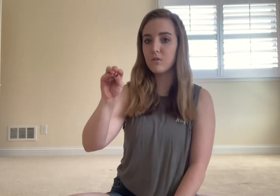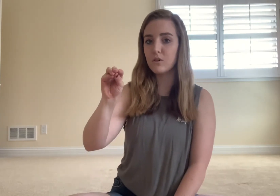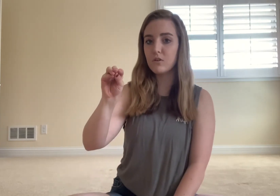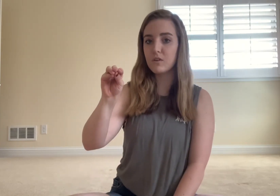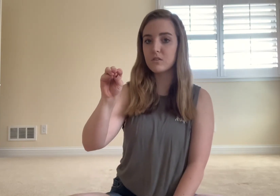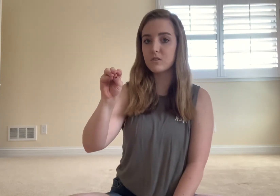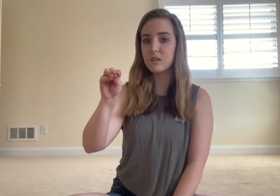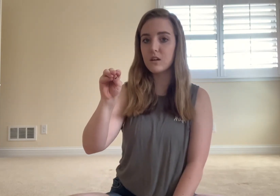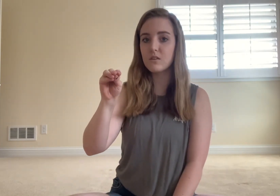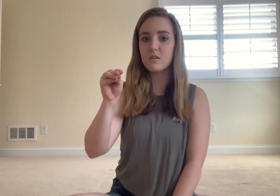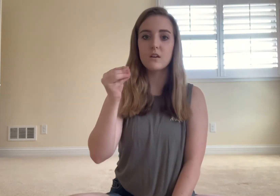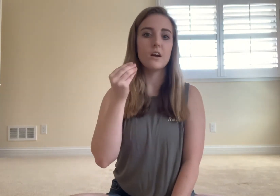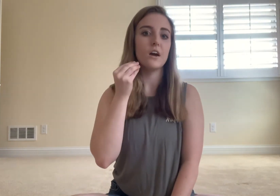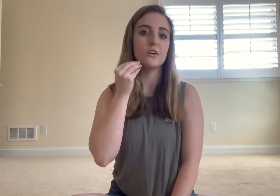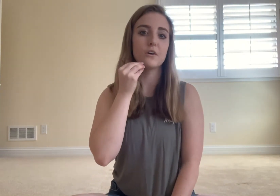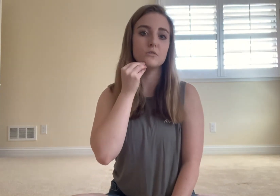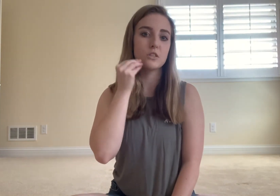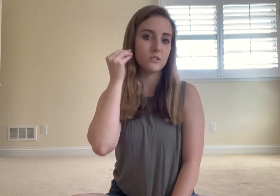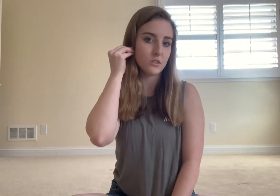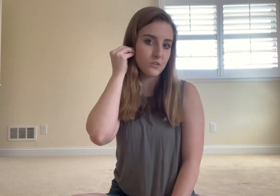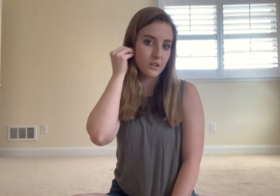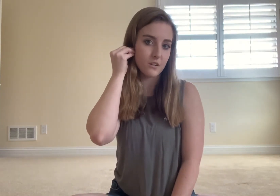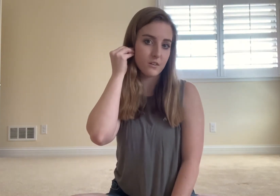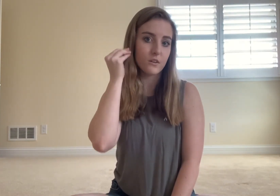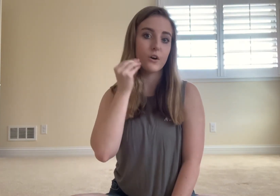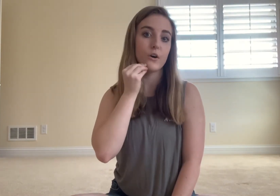your fingers are together and you go chin to your ear. Home.